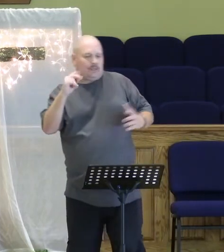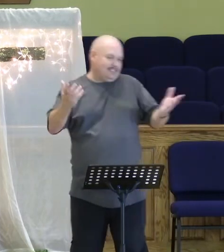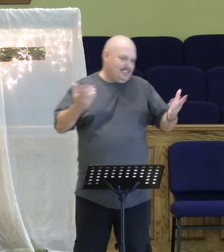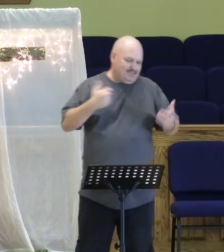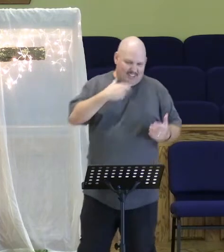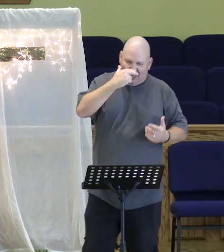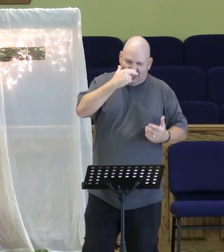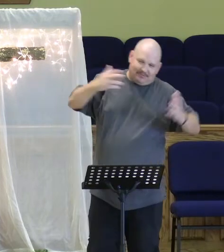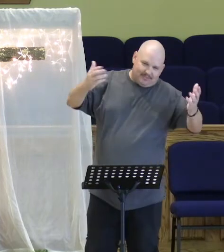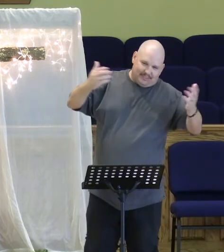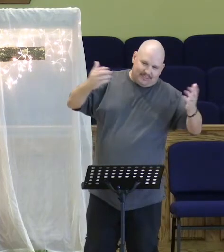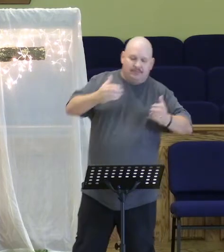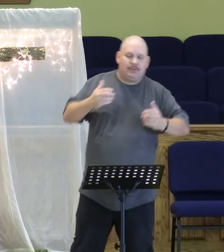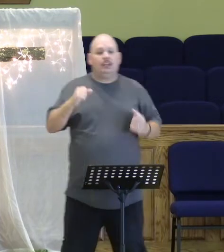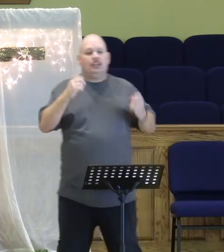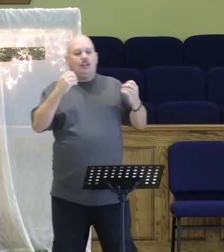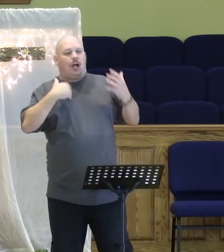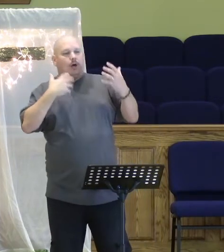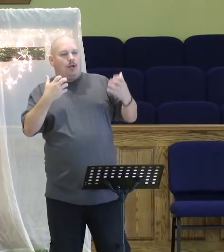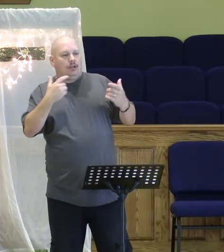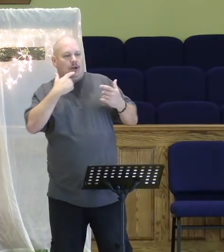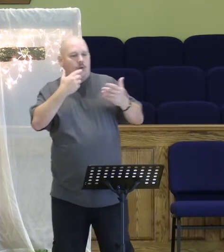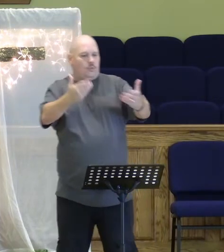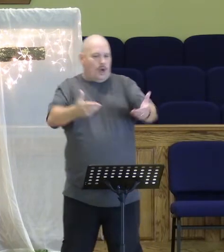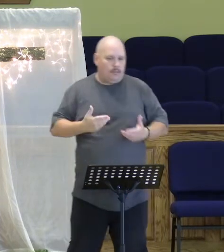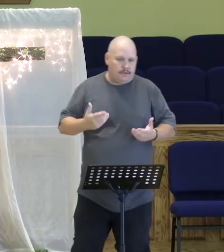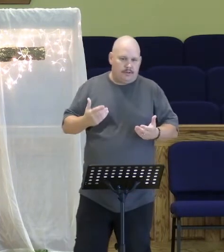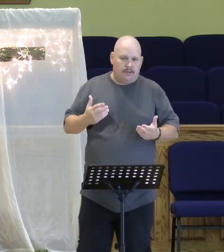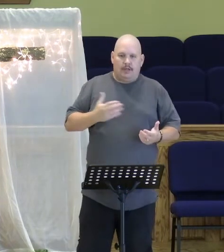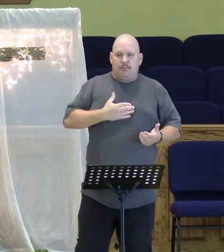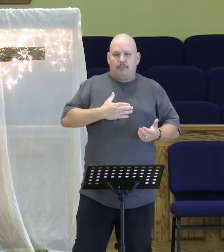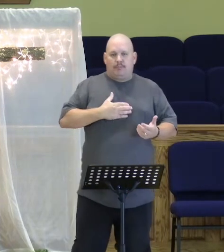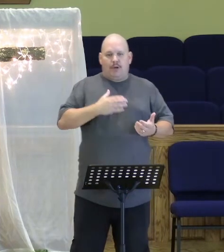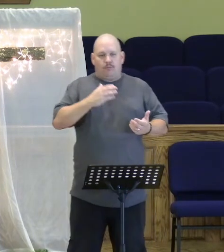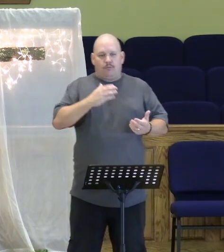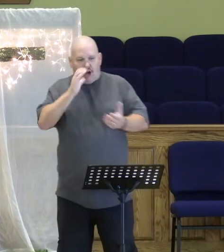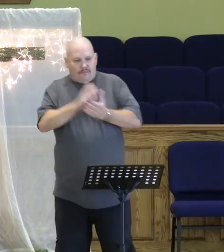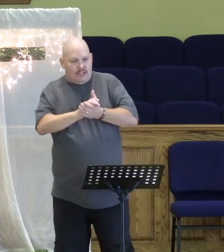Okay, that was a funny joke and funny story. Thank you for letting me tell you that. So now I'm going to welcome